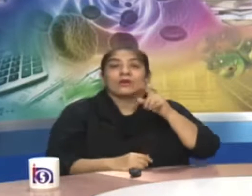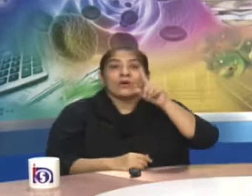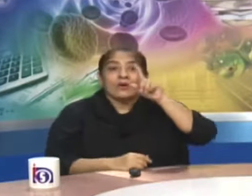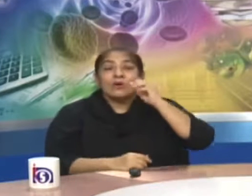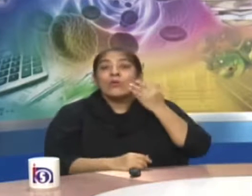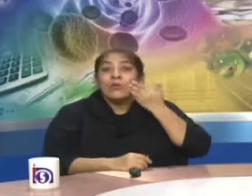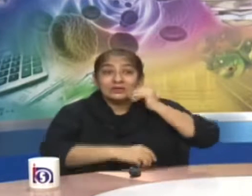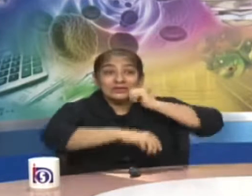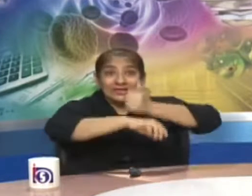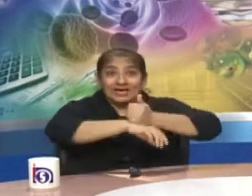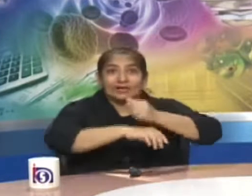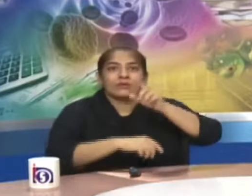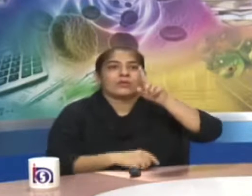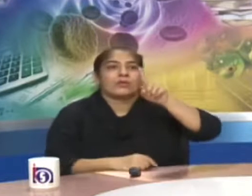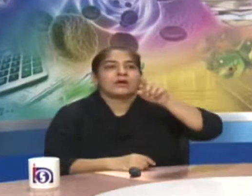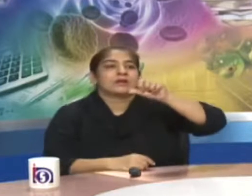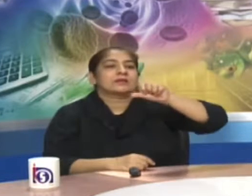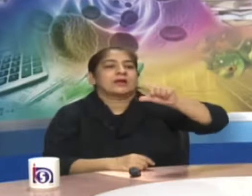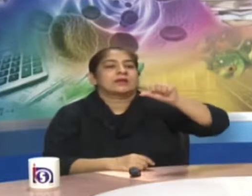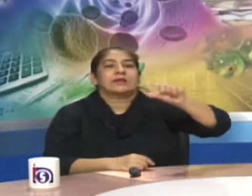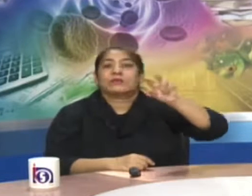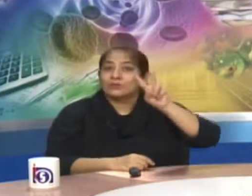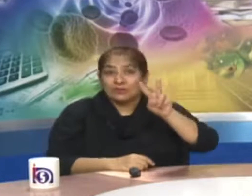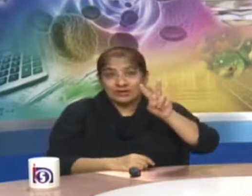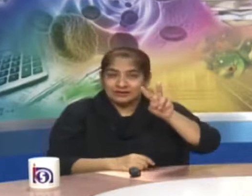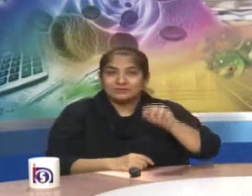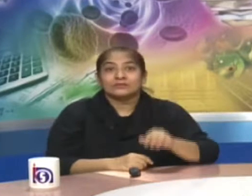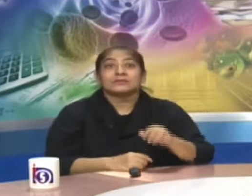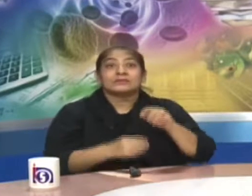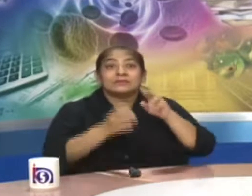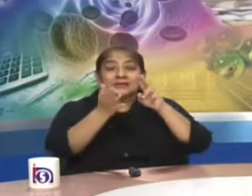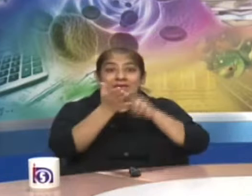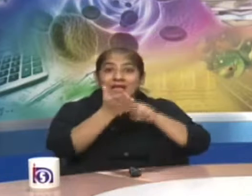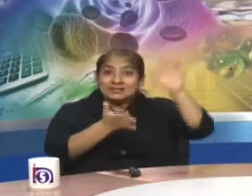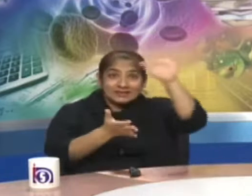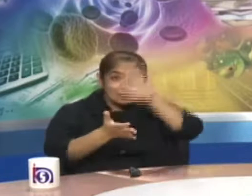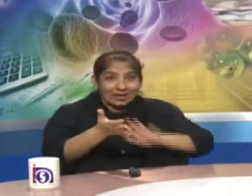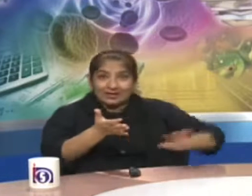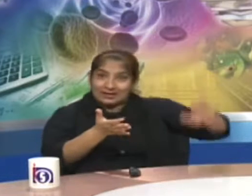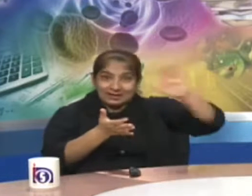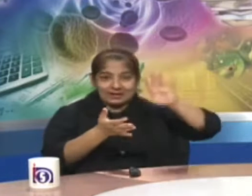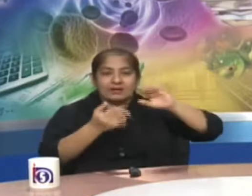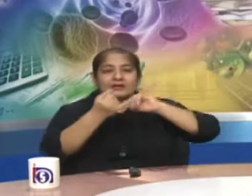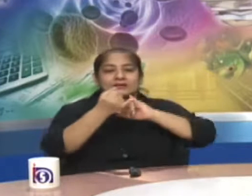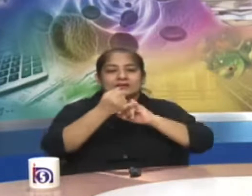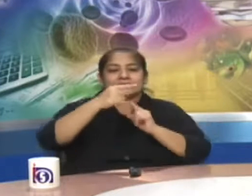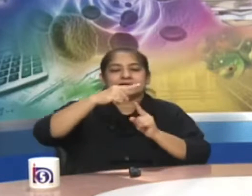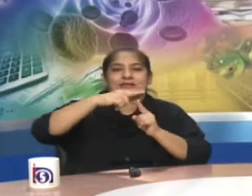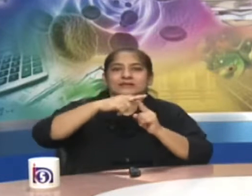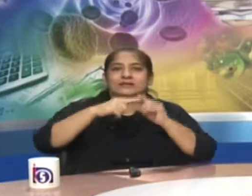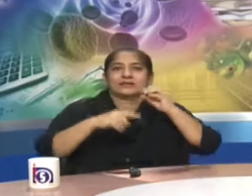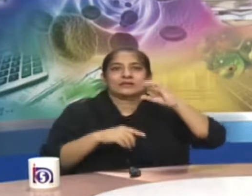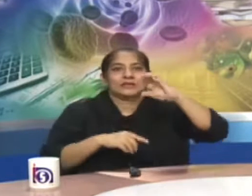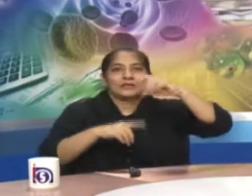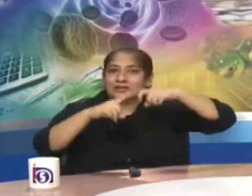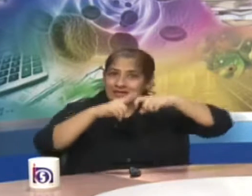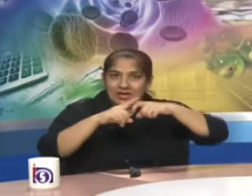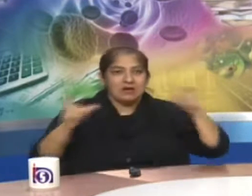Let's now understand the NSEI. It was started in the year 1992.